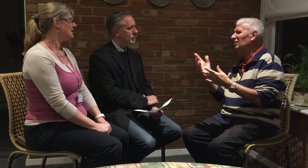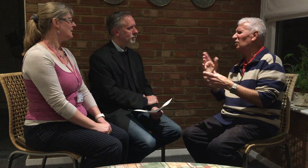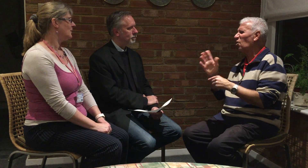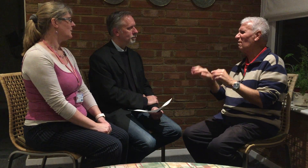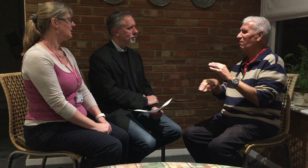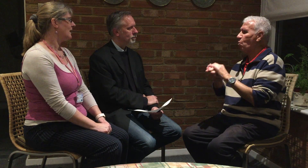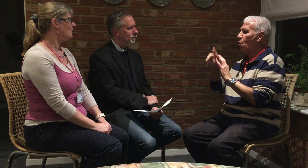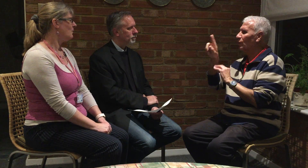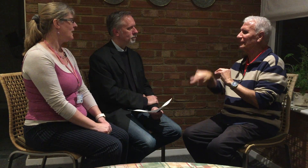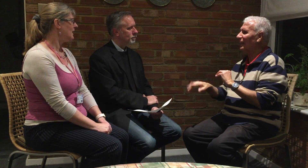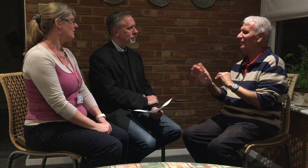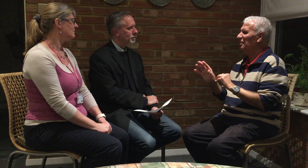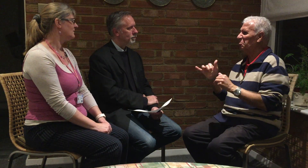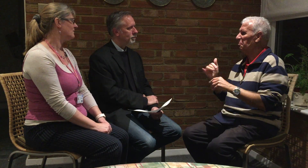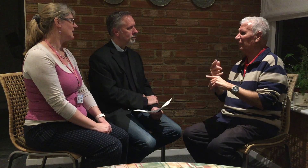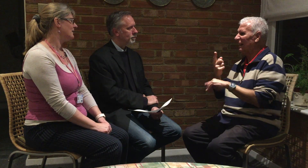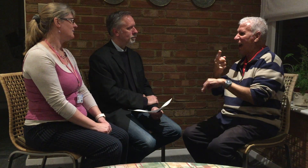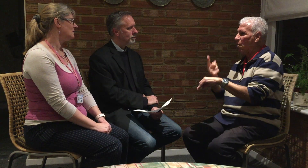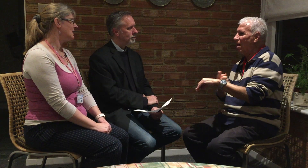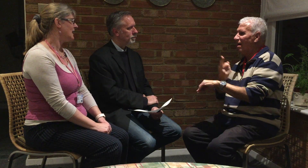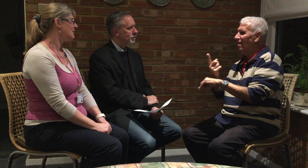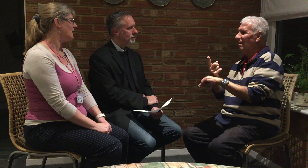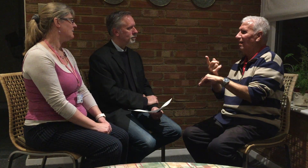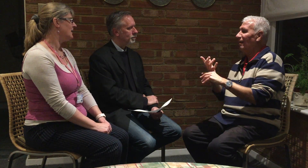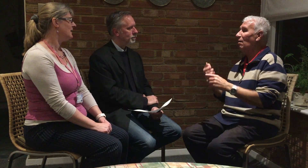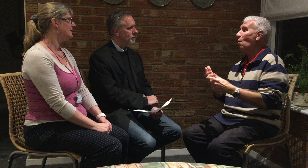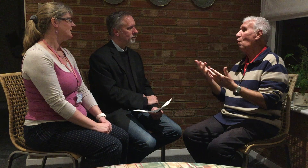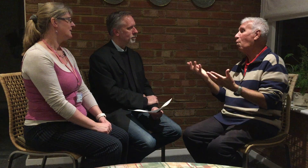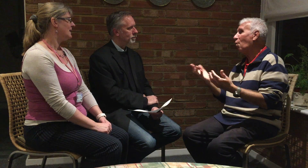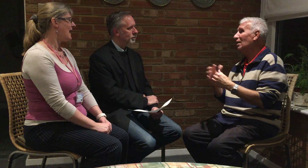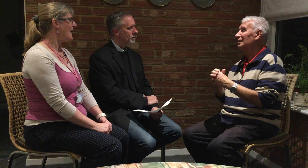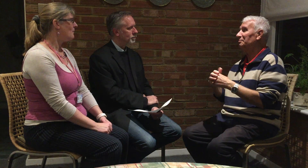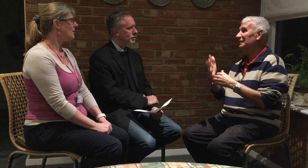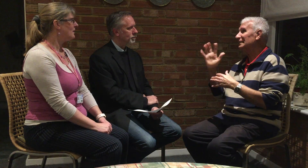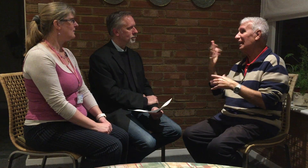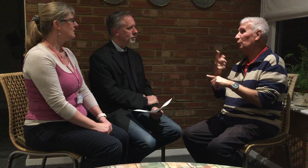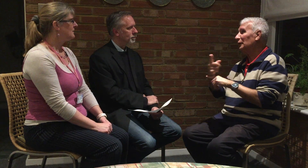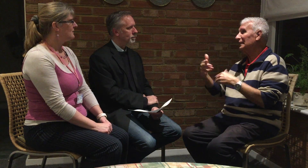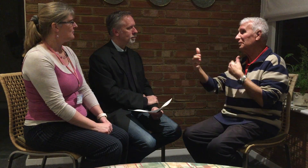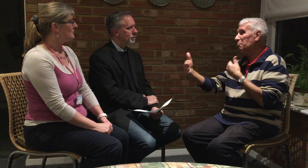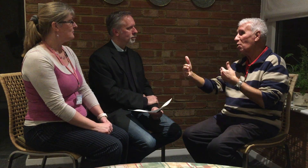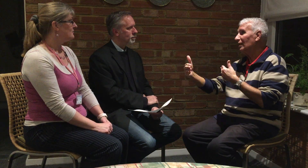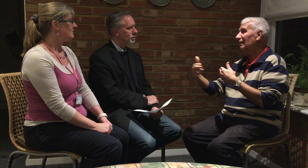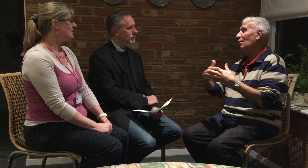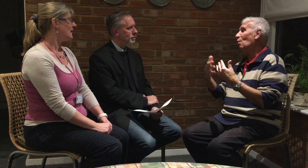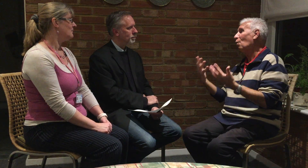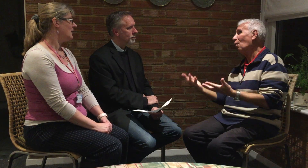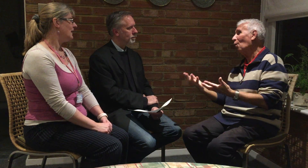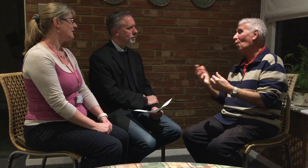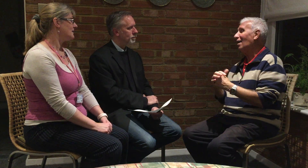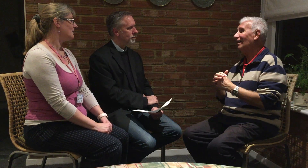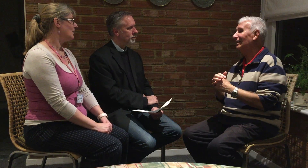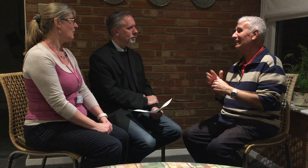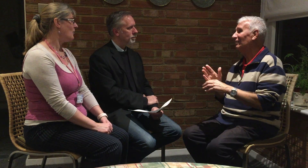Is it, one day a week, not really a full day, maybe an hour, or 10 weeks as a block,